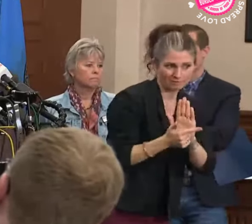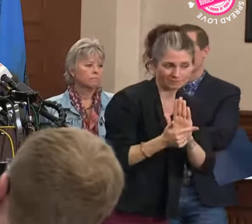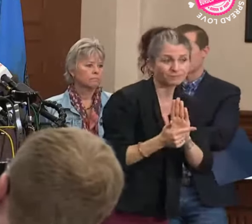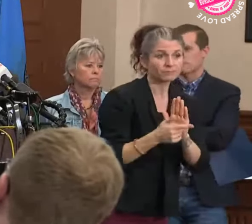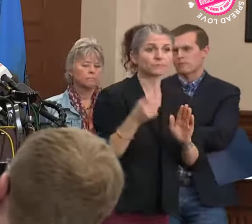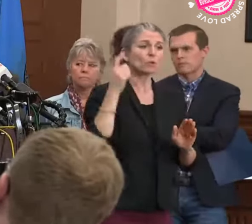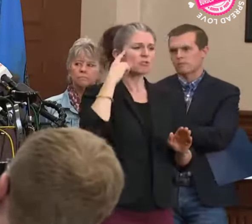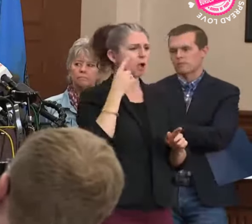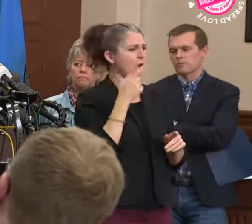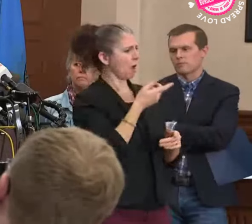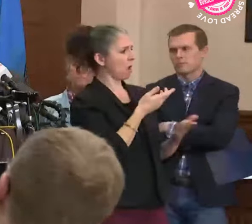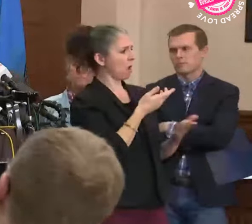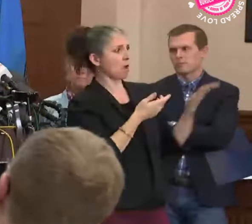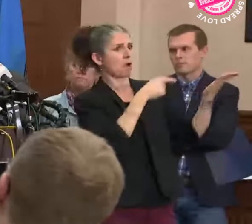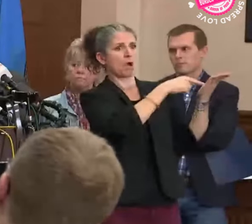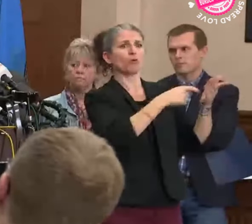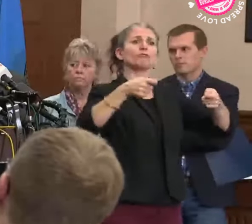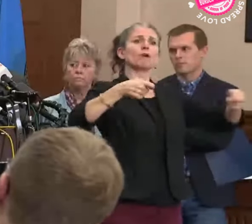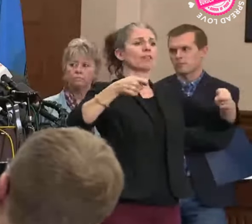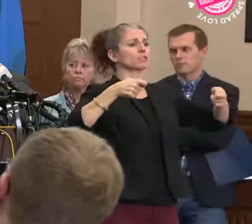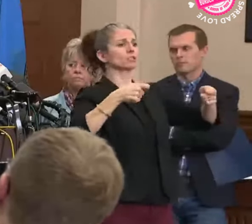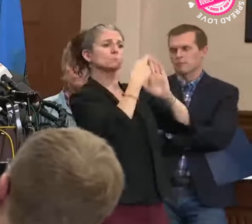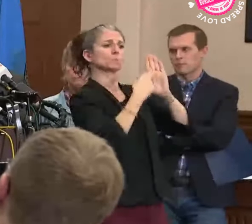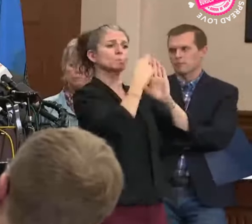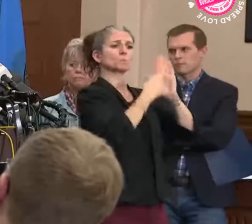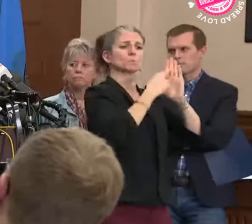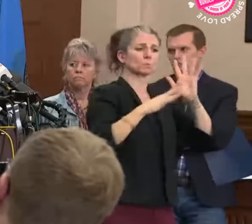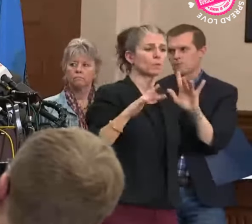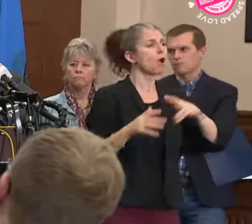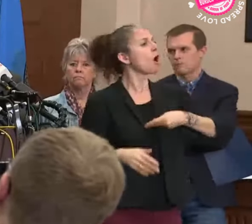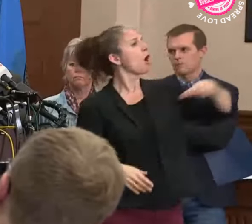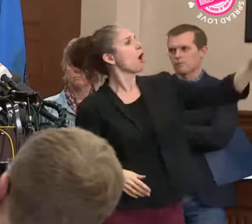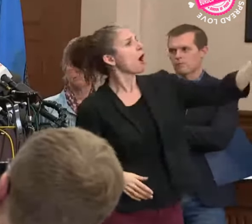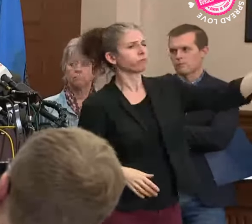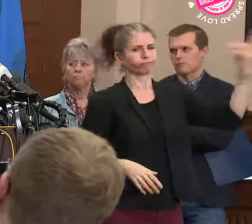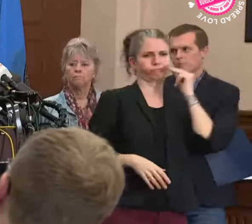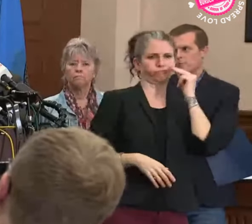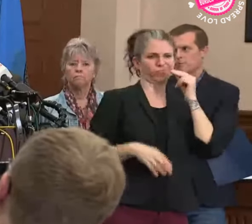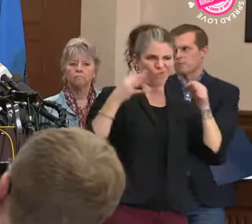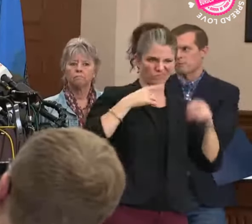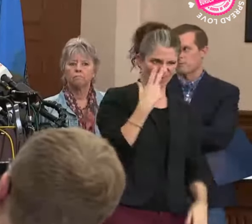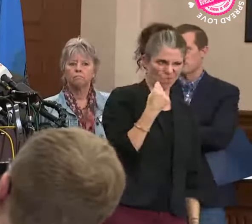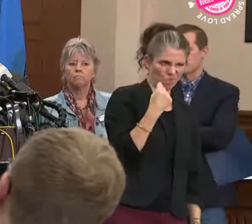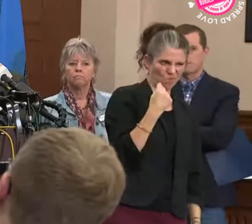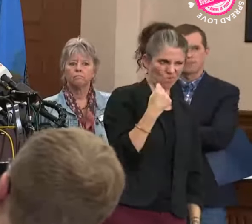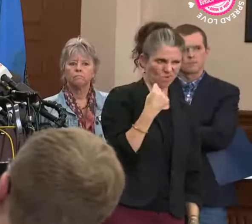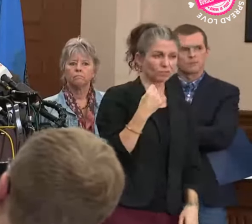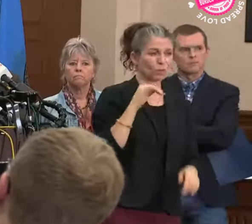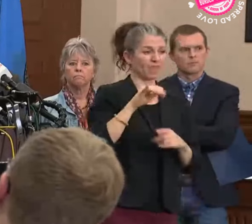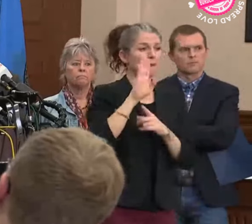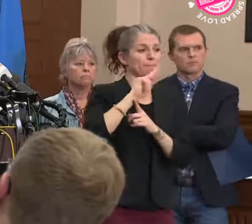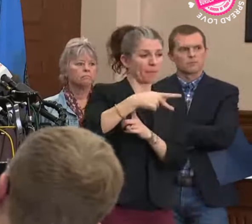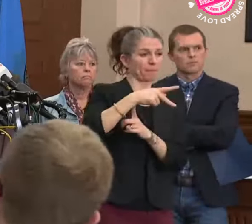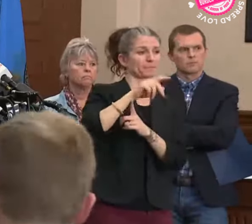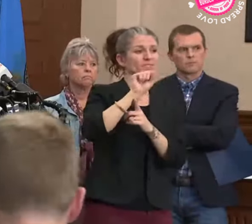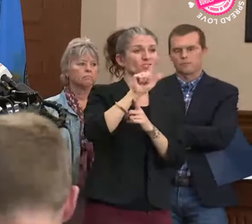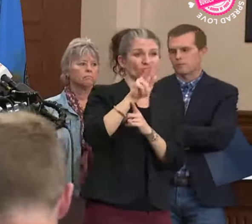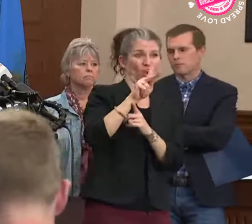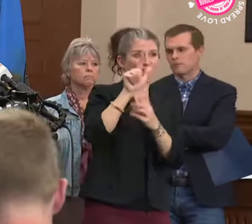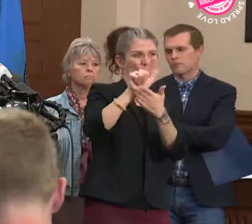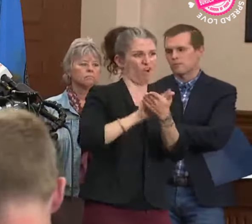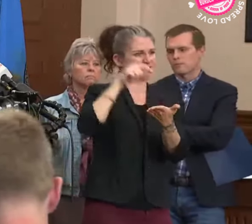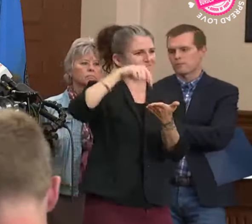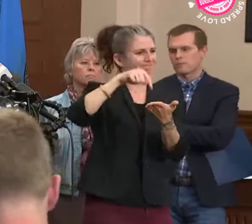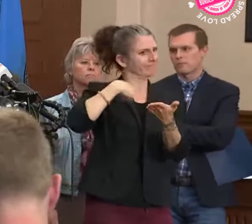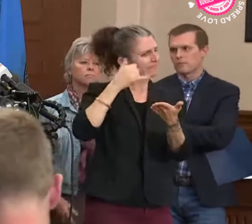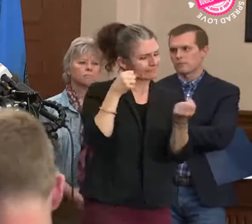struck down by the courts. I still support the bump stock legislation. The other thing that I think we can